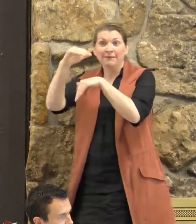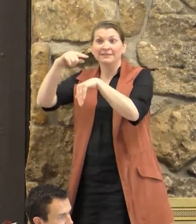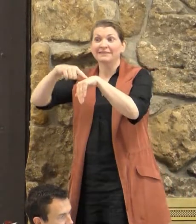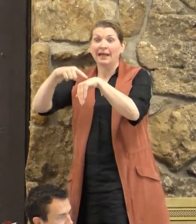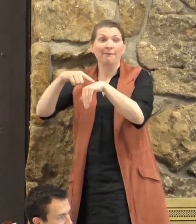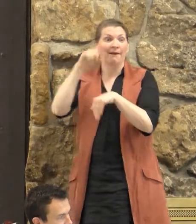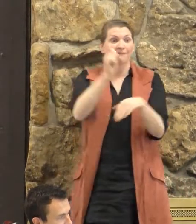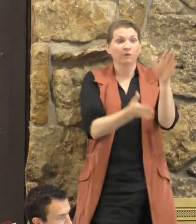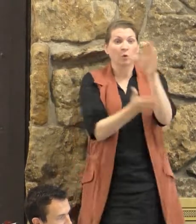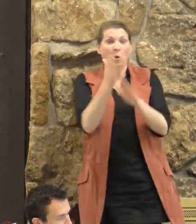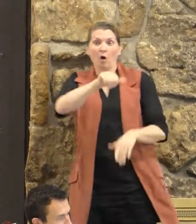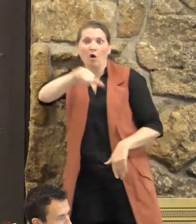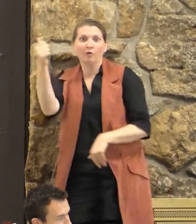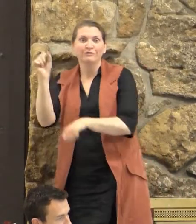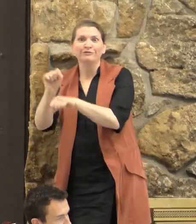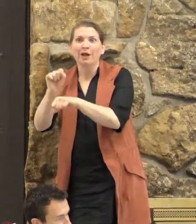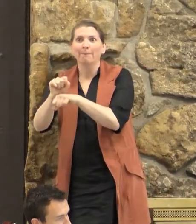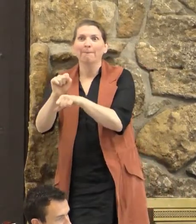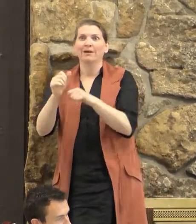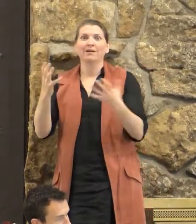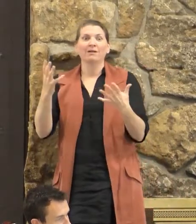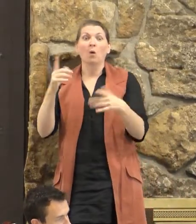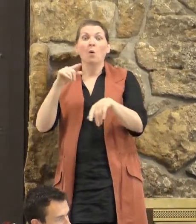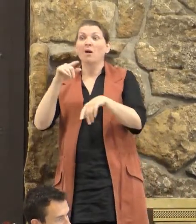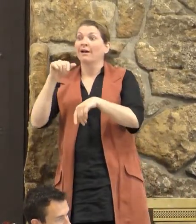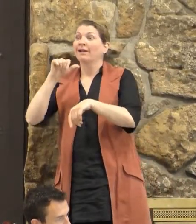And that gets really hard.